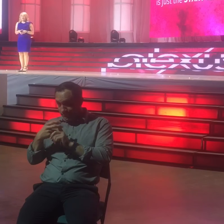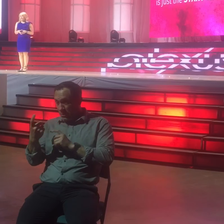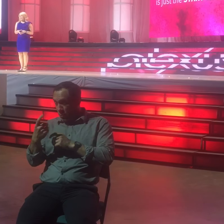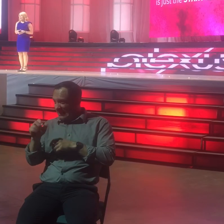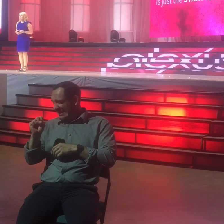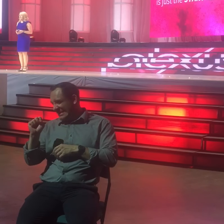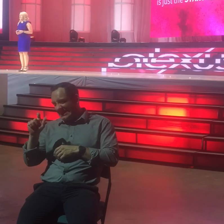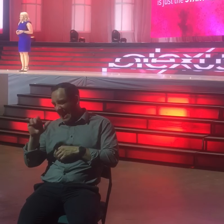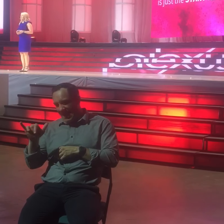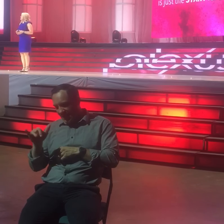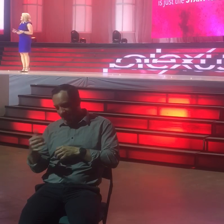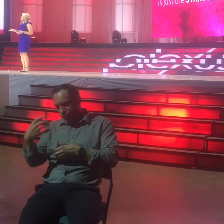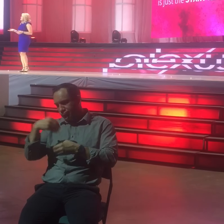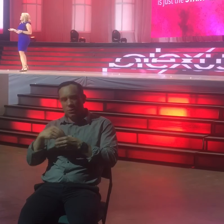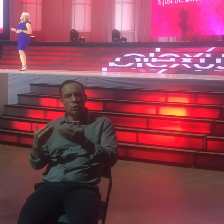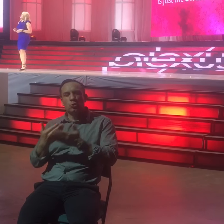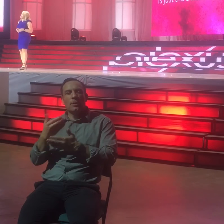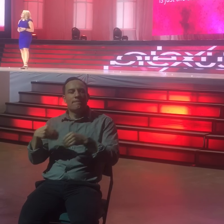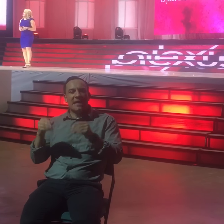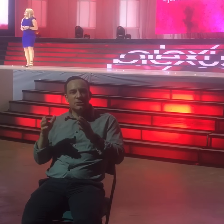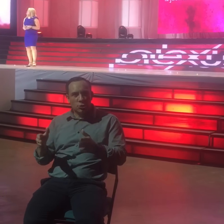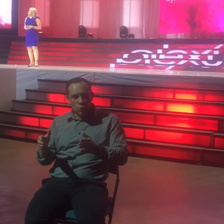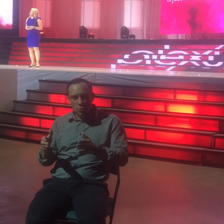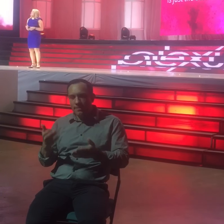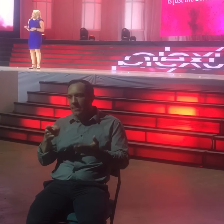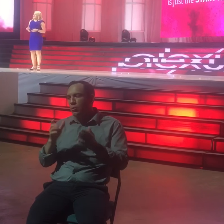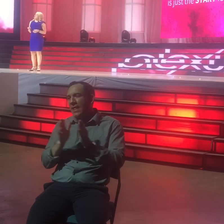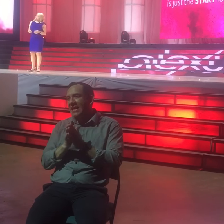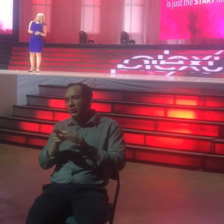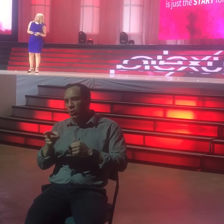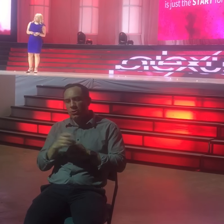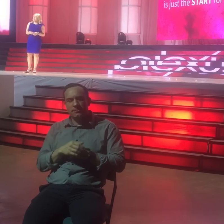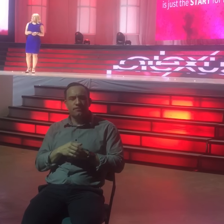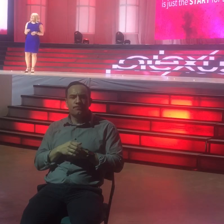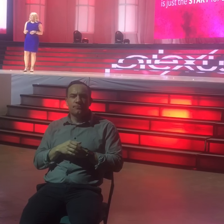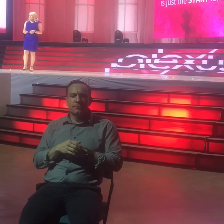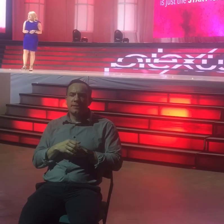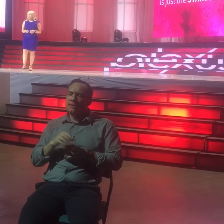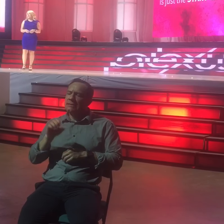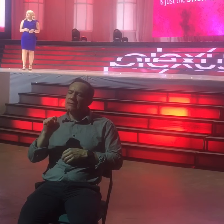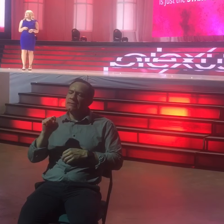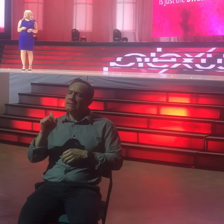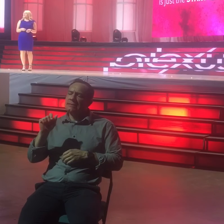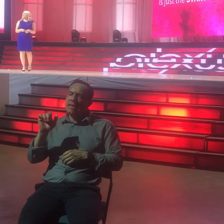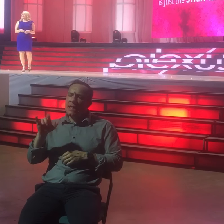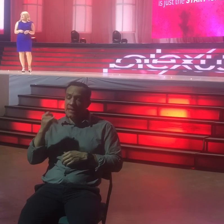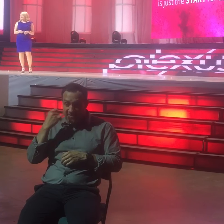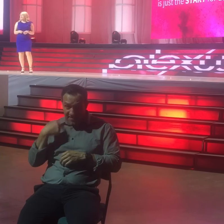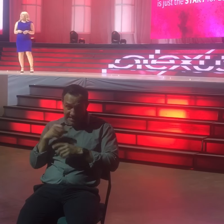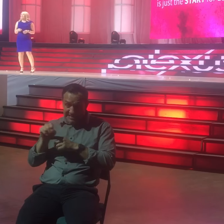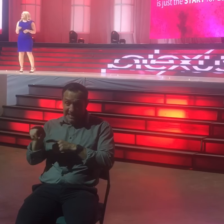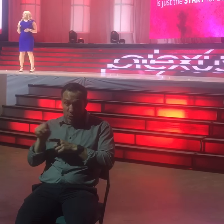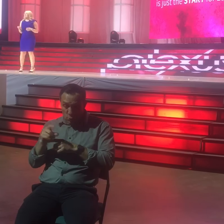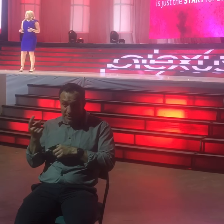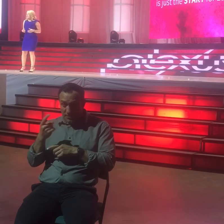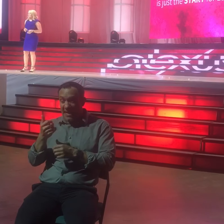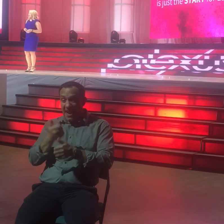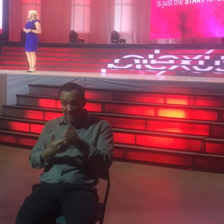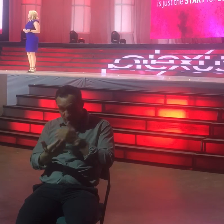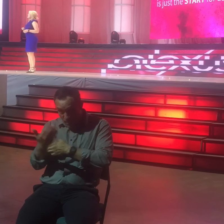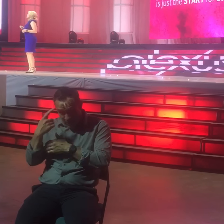as a brand new ambassador. You might ask her something like this. Sally, if I sent you something every morning for the next 3 weeks that